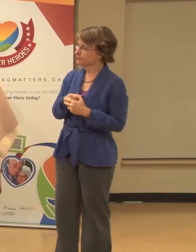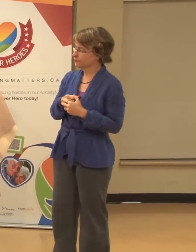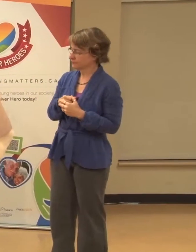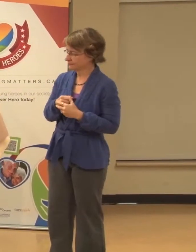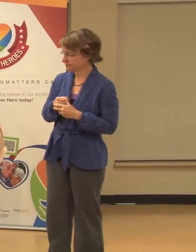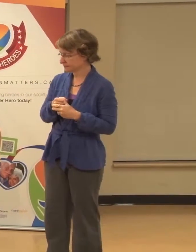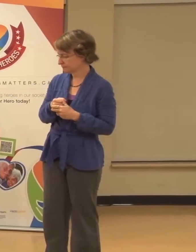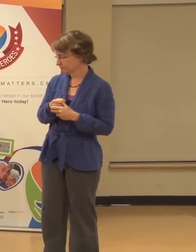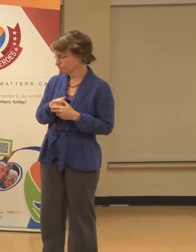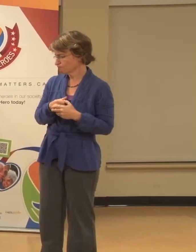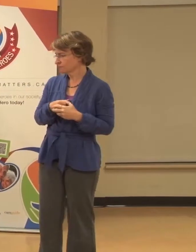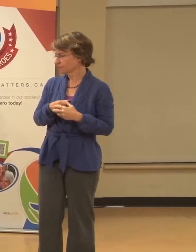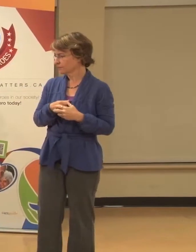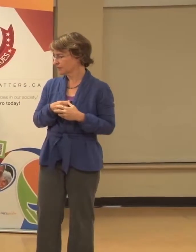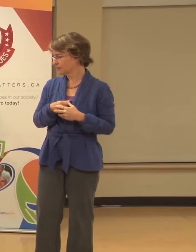at the front,